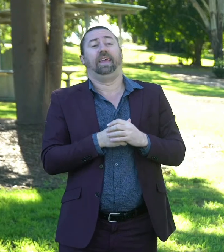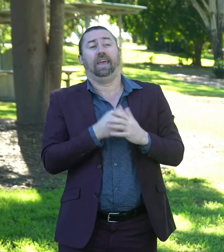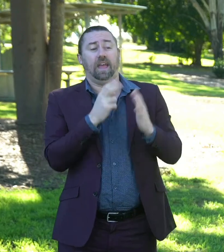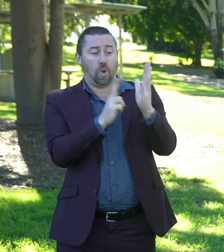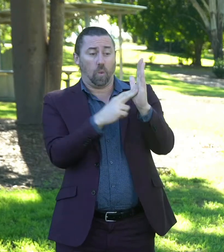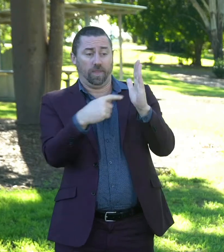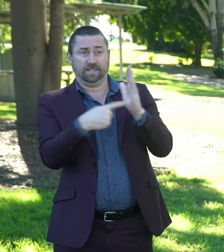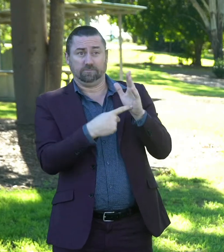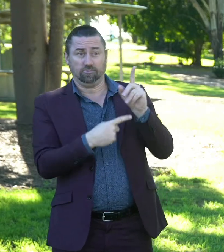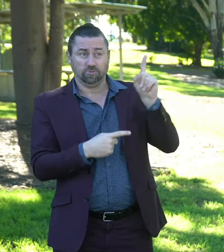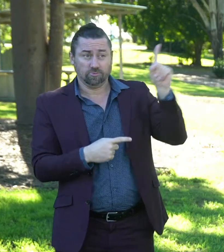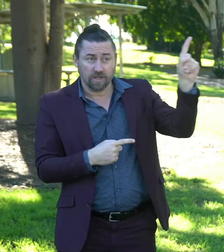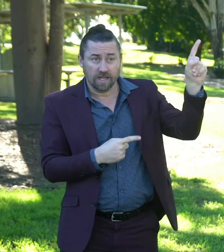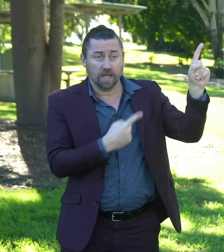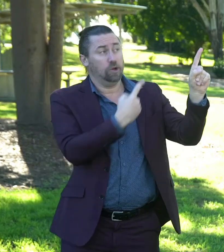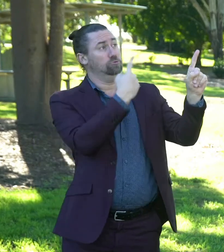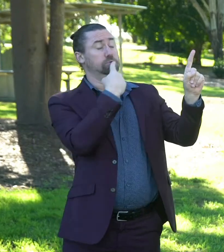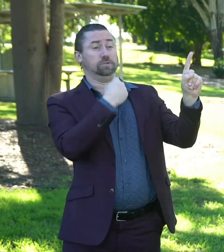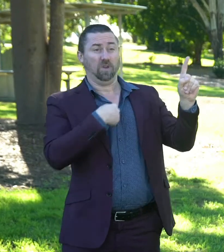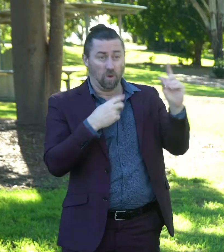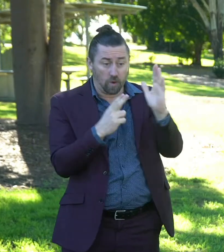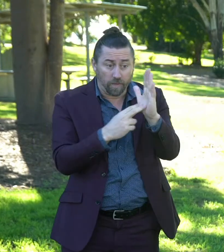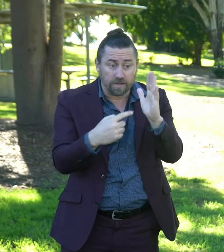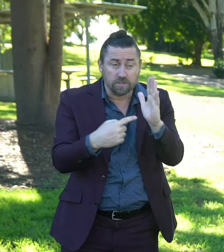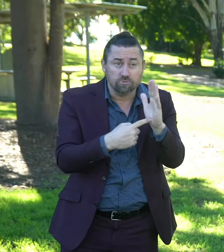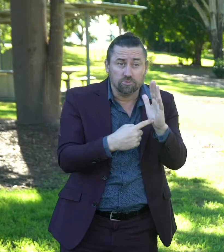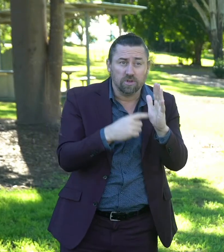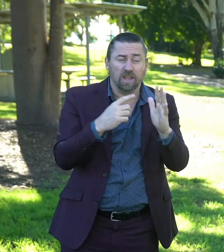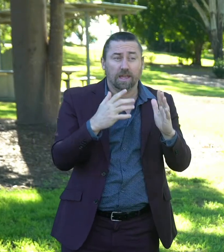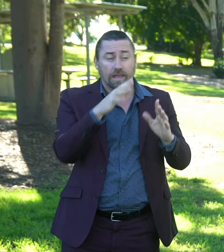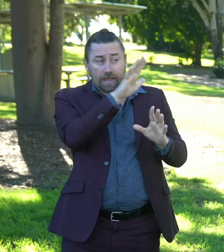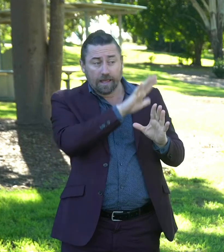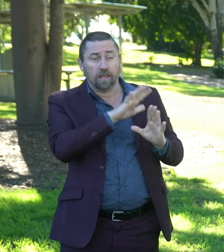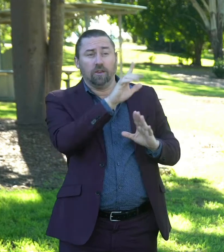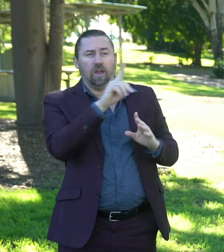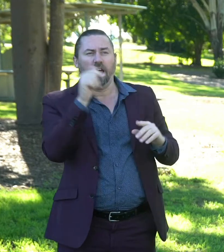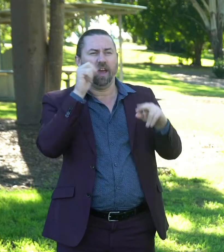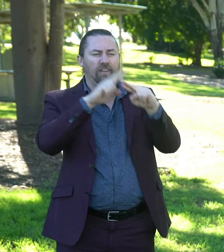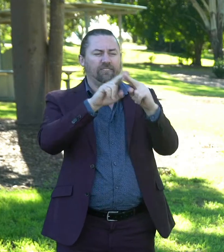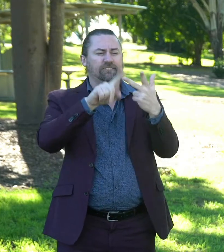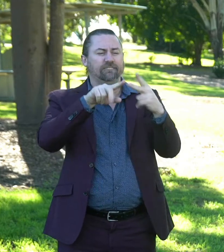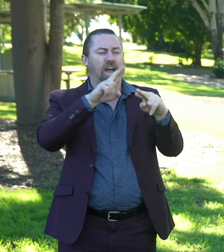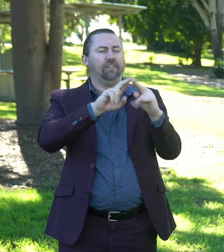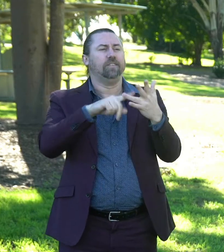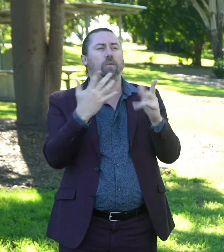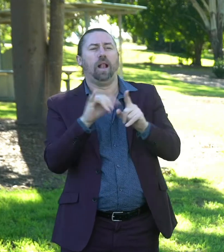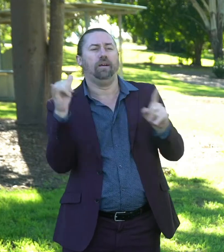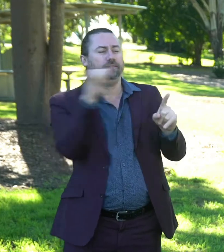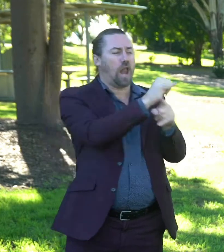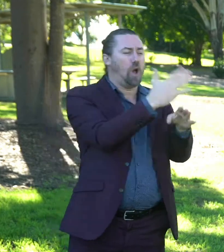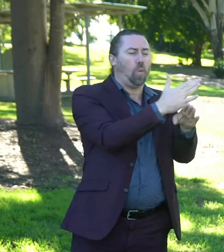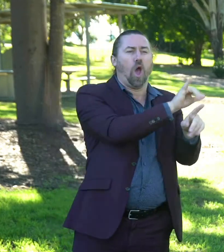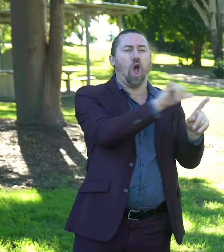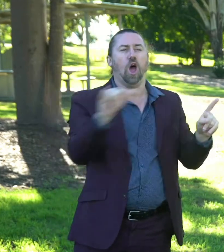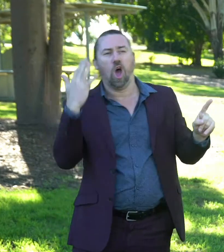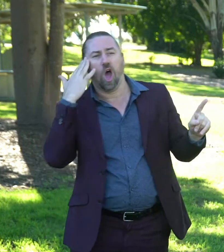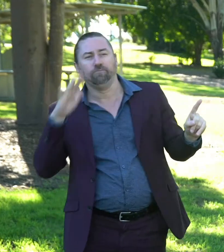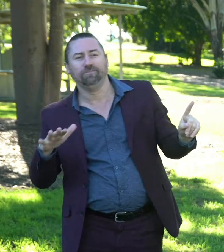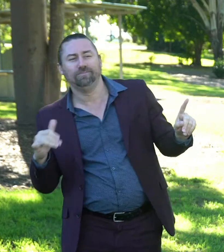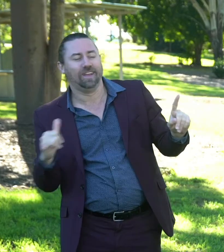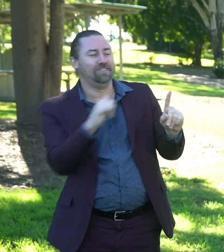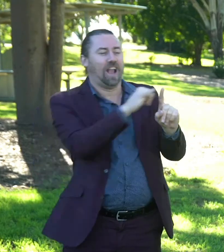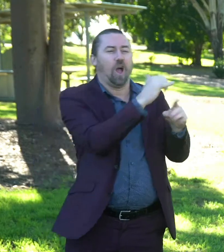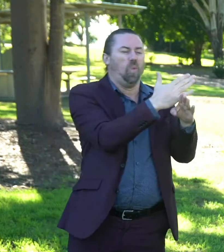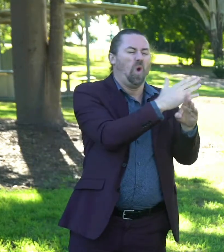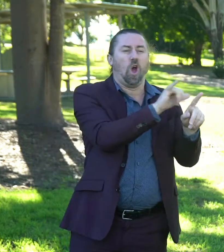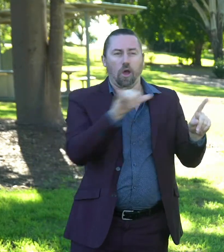Northern Territory informed us about. So this is a fly-in, fly-out worker who works in the mines, one of the